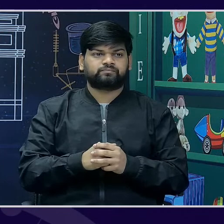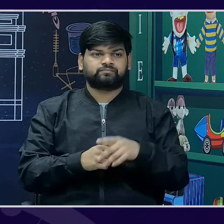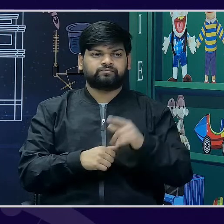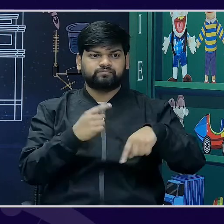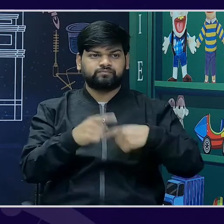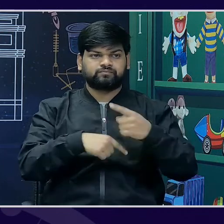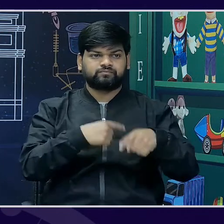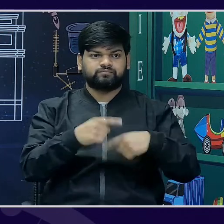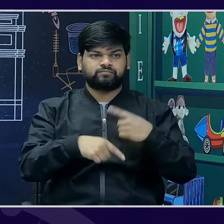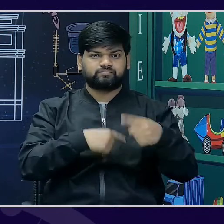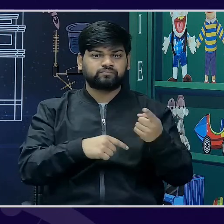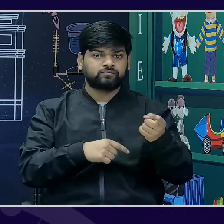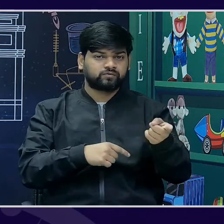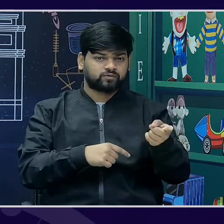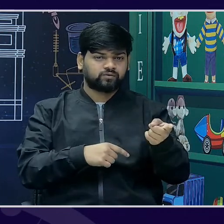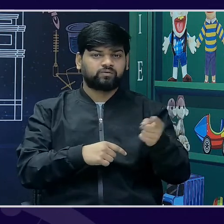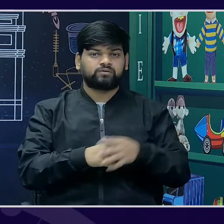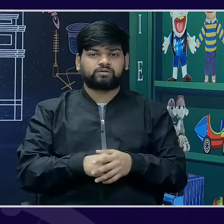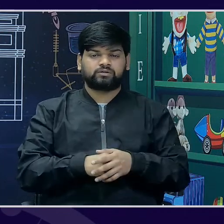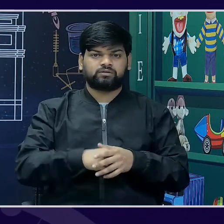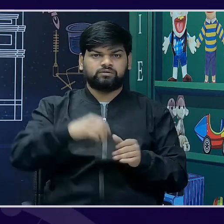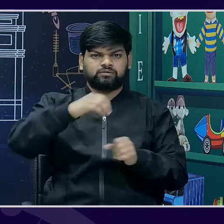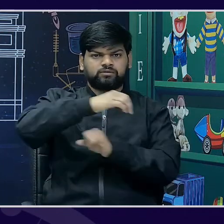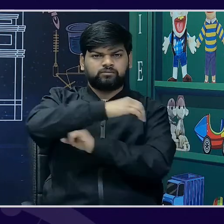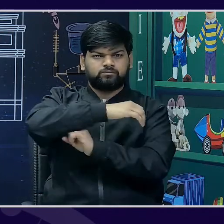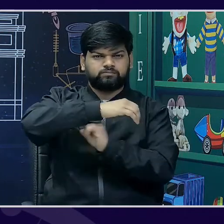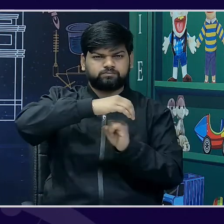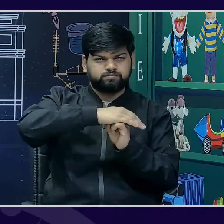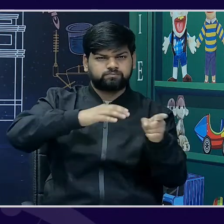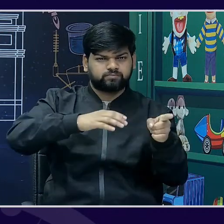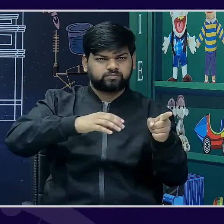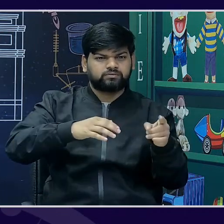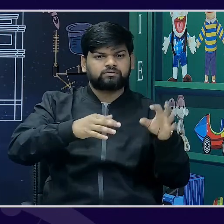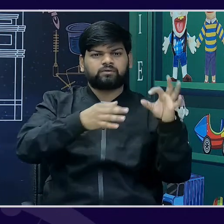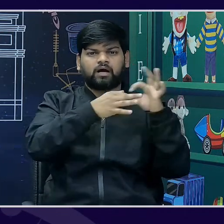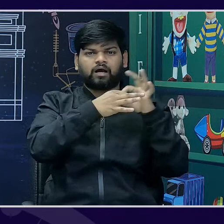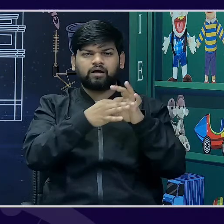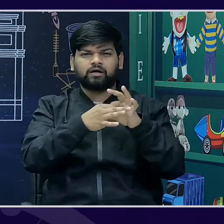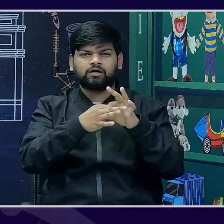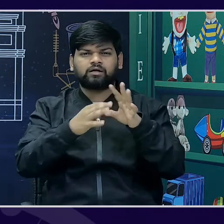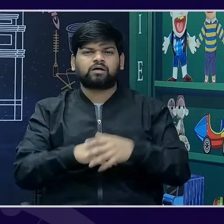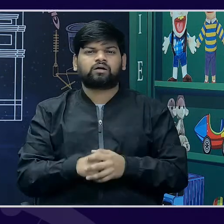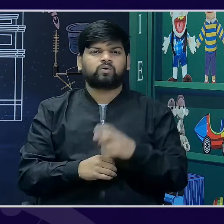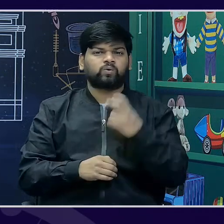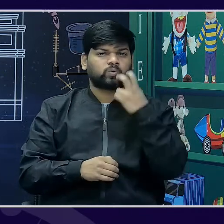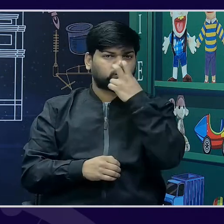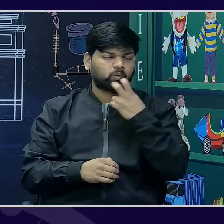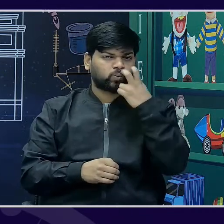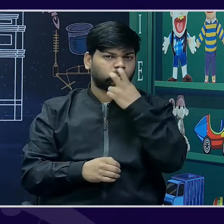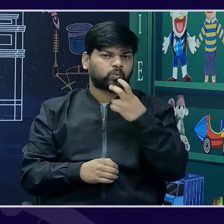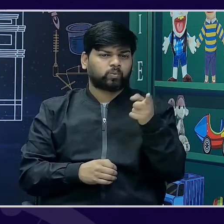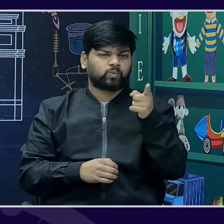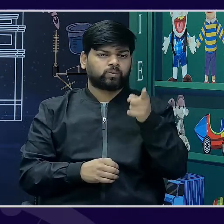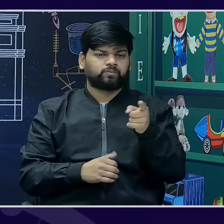Setu is a bridge where it takes the child, the implantee child,